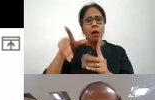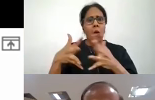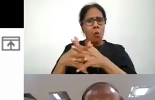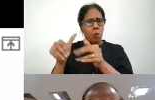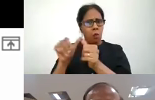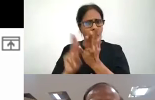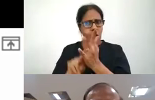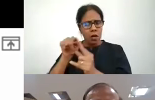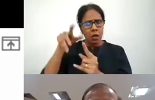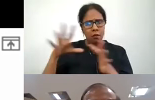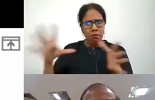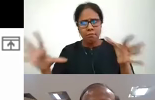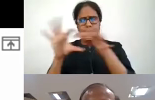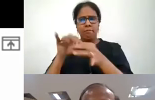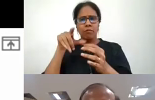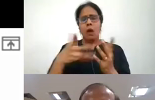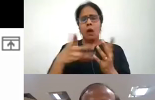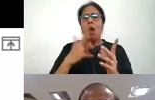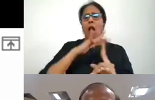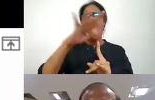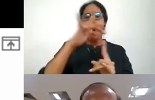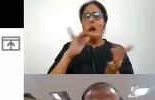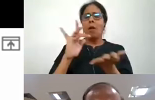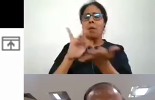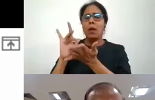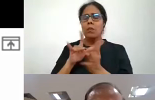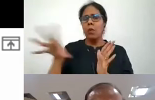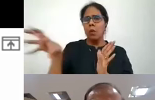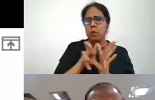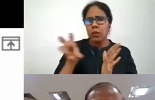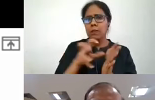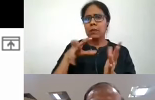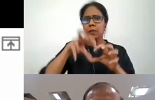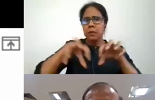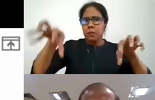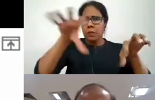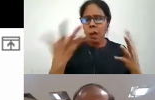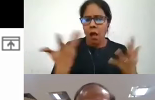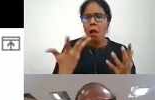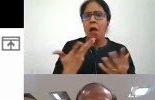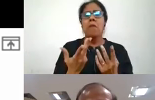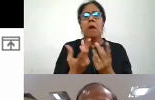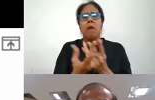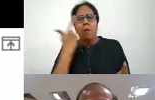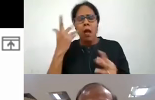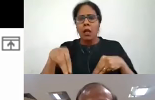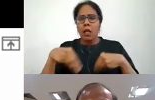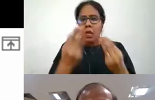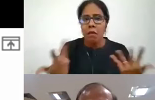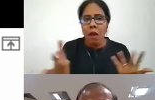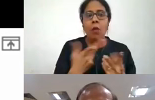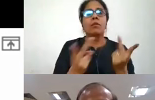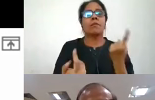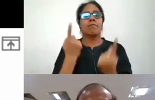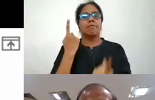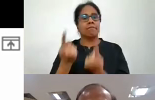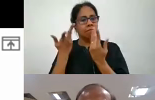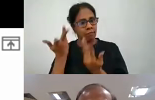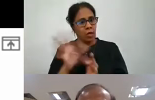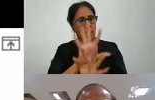hotspots. And depending on the quality provided and the service provided by a particular hotspot,